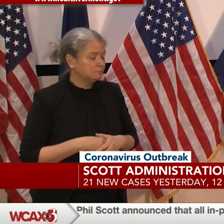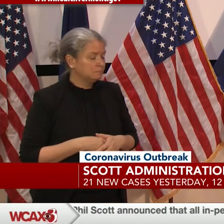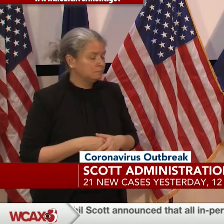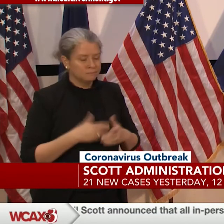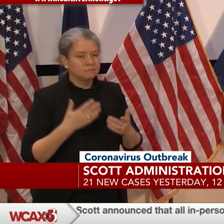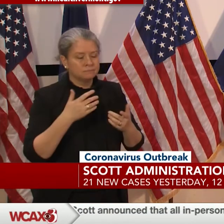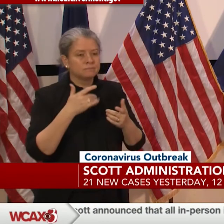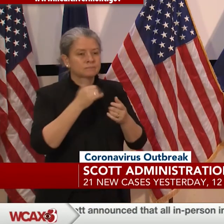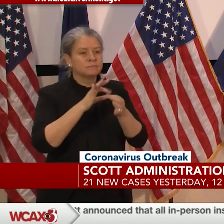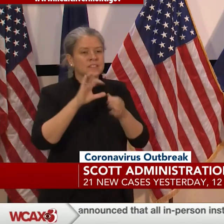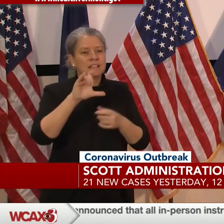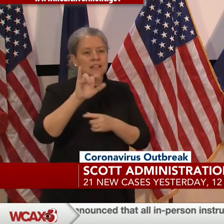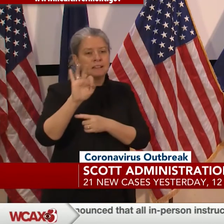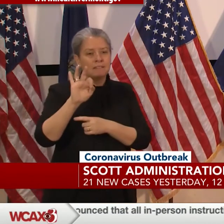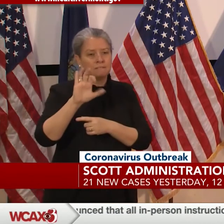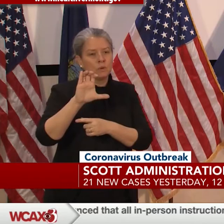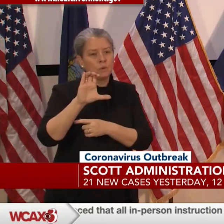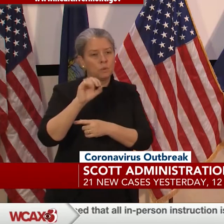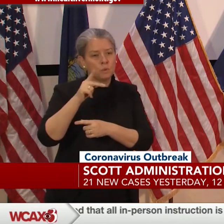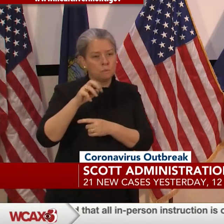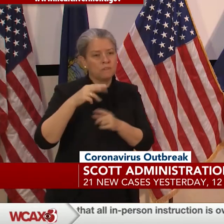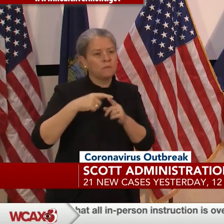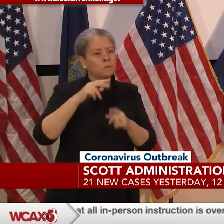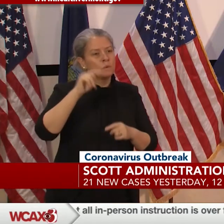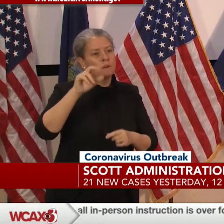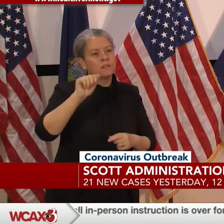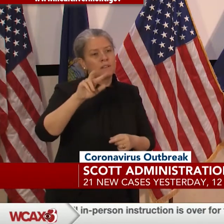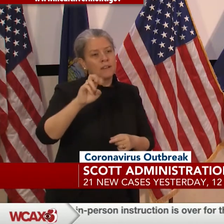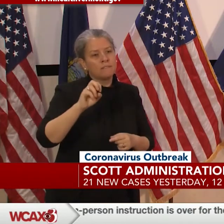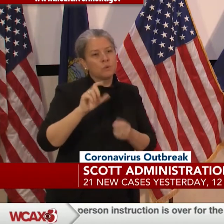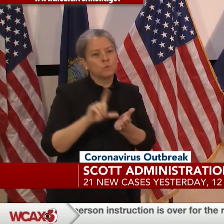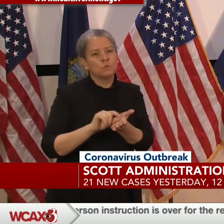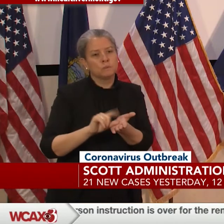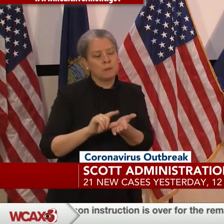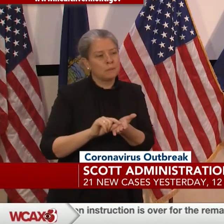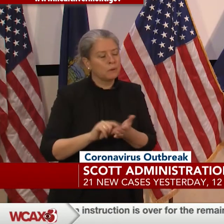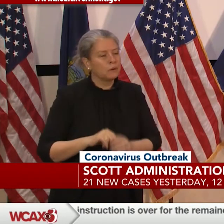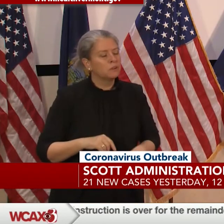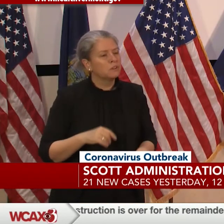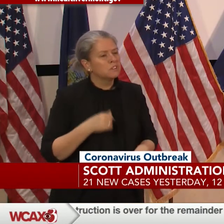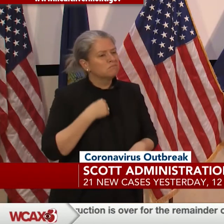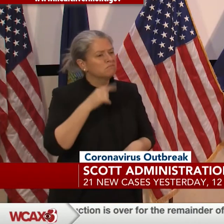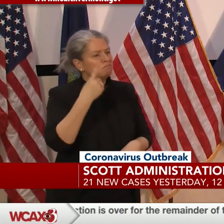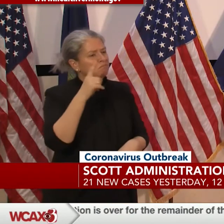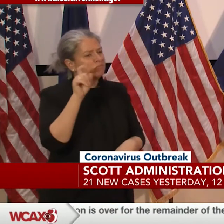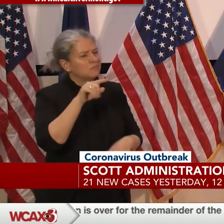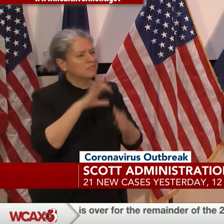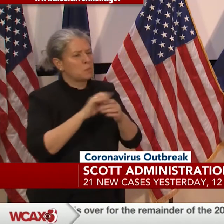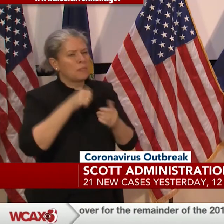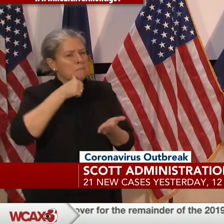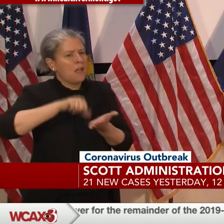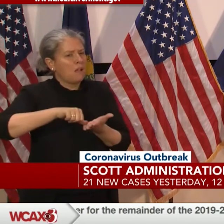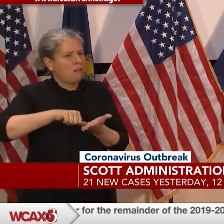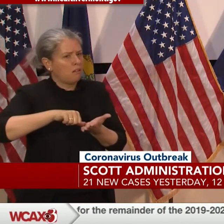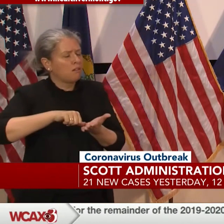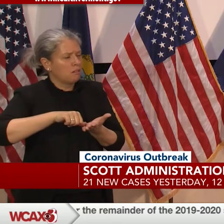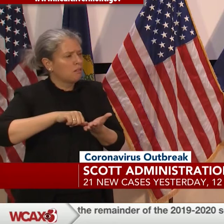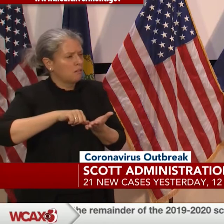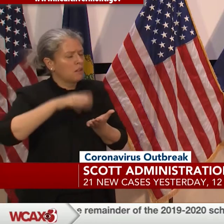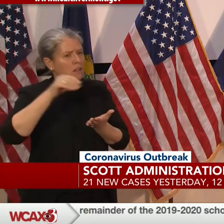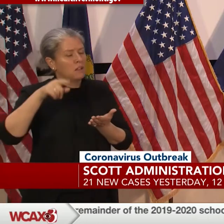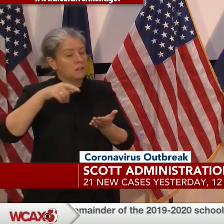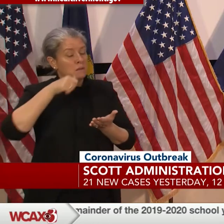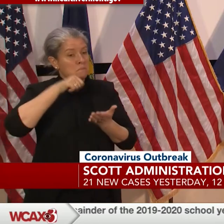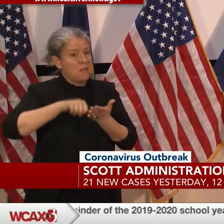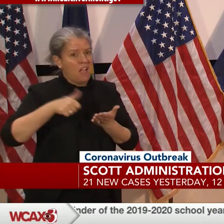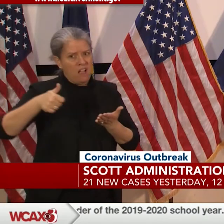Yeah, this is Cliff Cooper from the North Avenue newspaper. I've just got a question about the U.S. mail, and the carriers